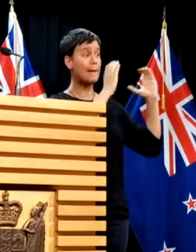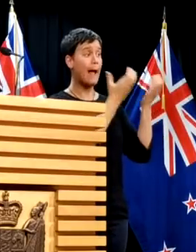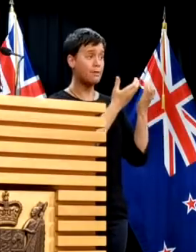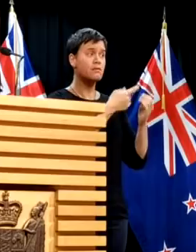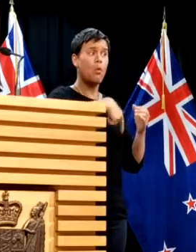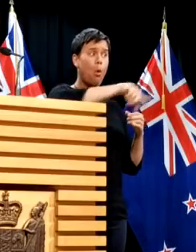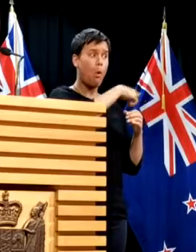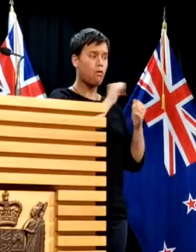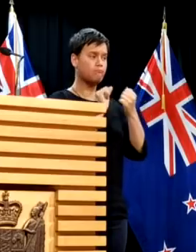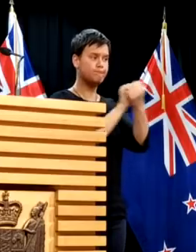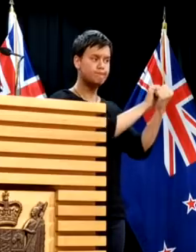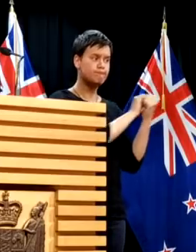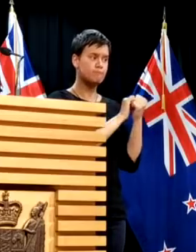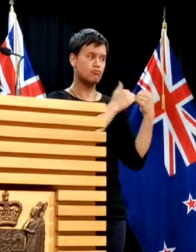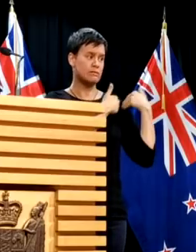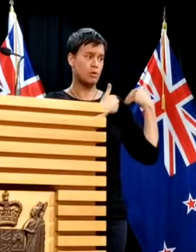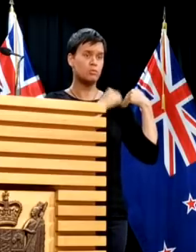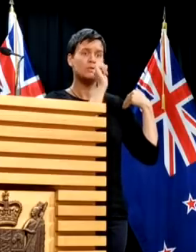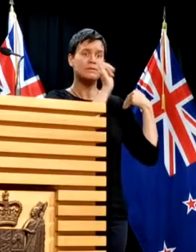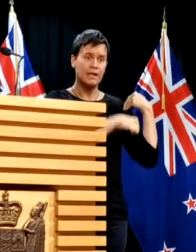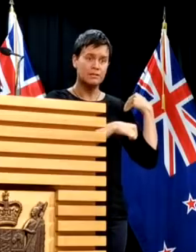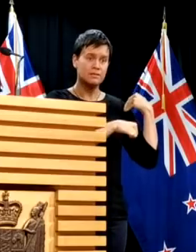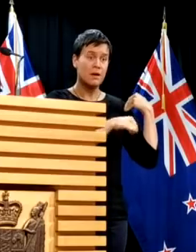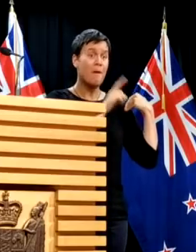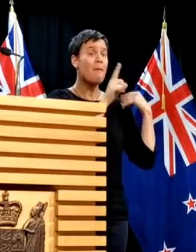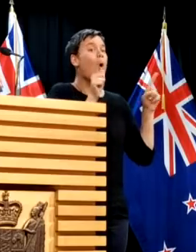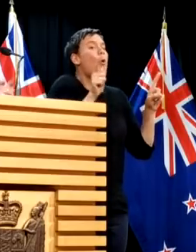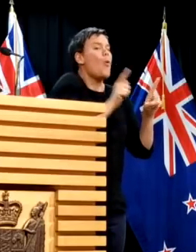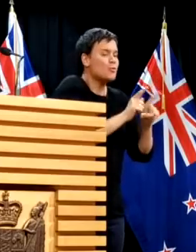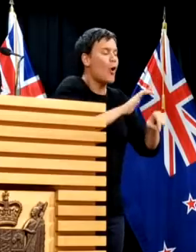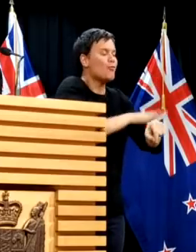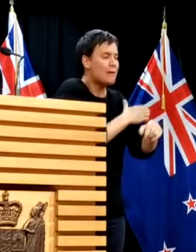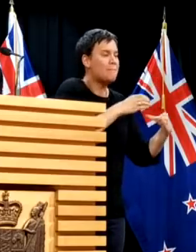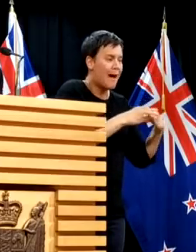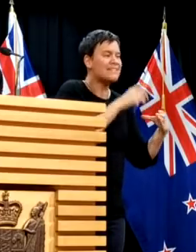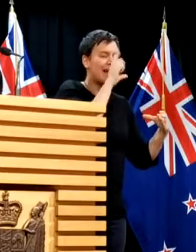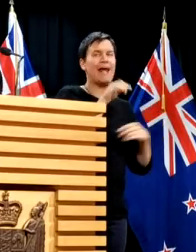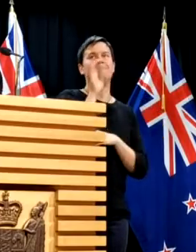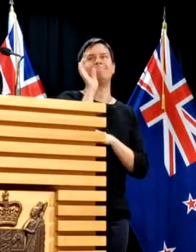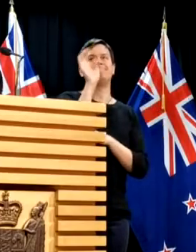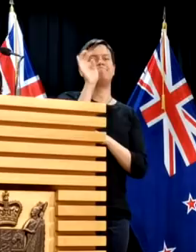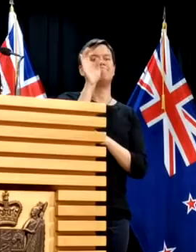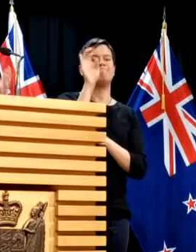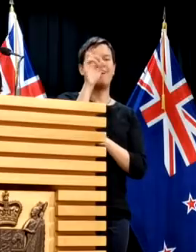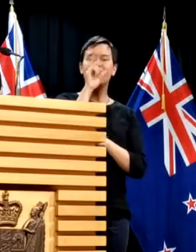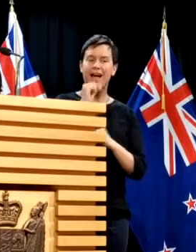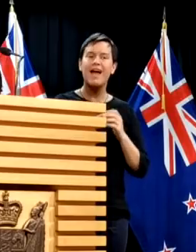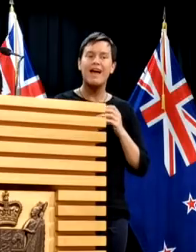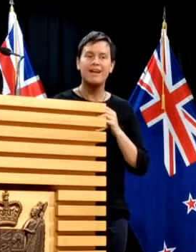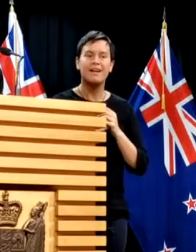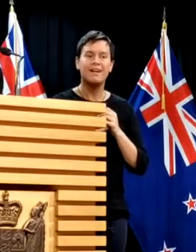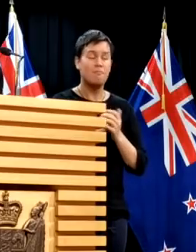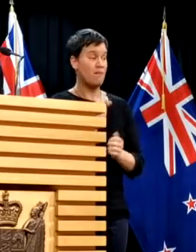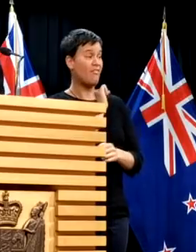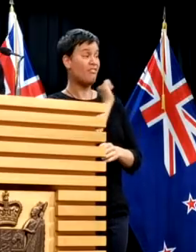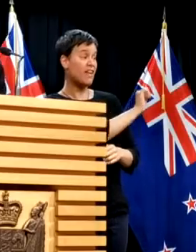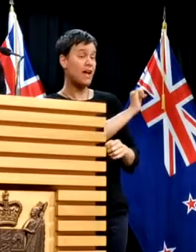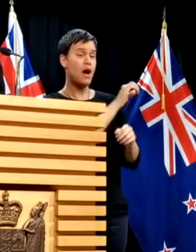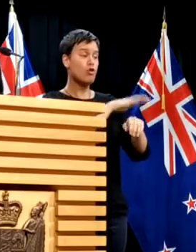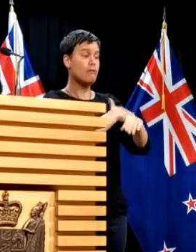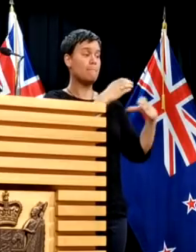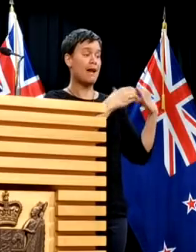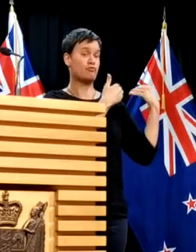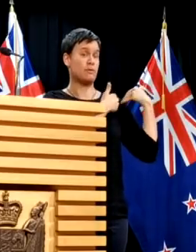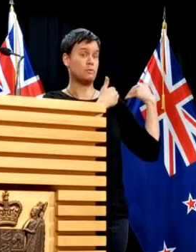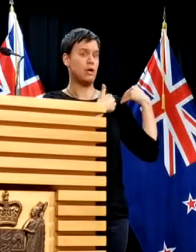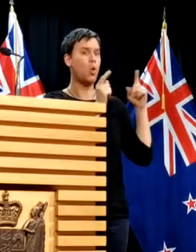collective responsibility, and there is a process attached here. But actually, the areas where they have that responsibility are quite neatly defined as well.